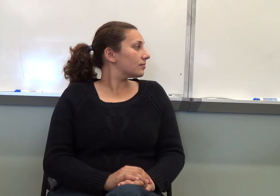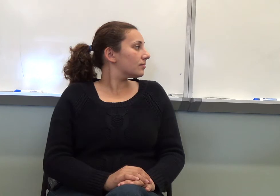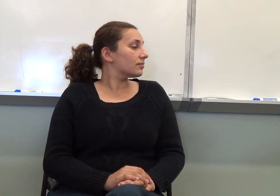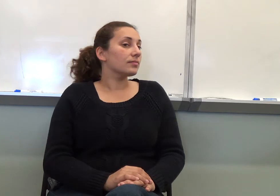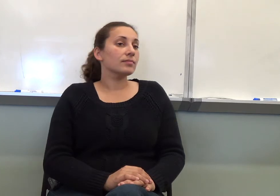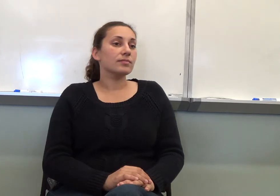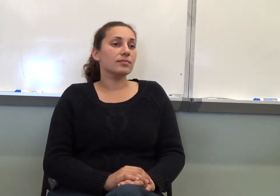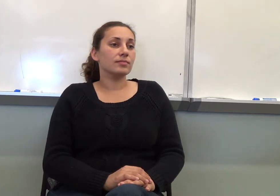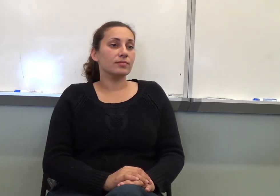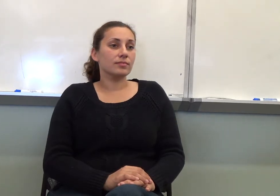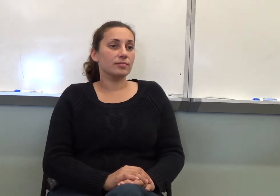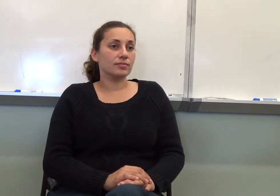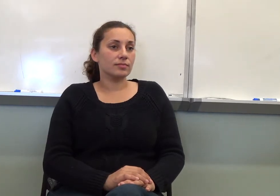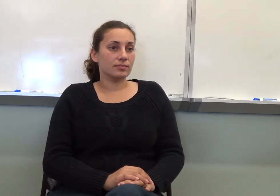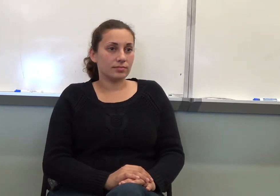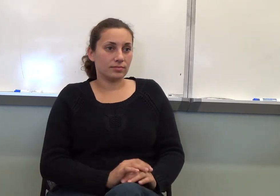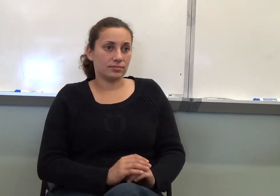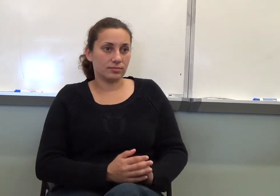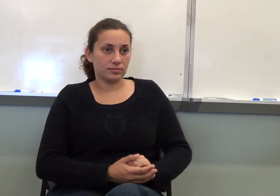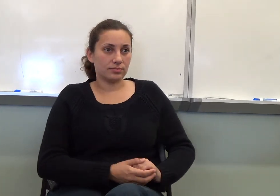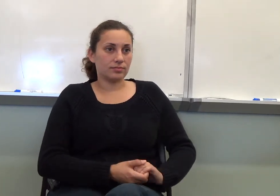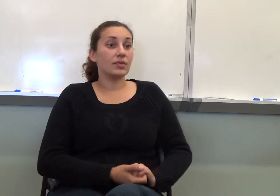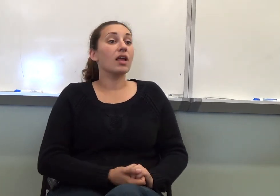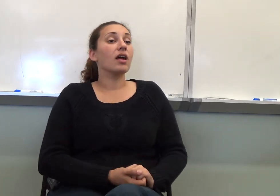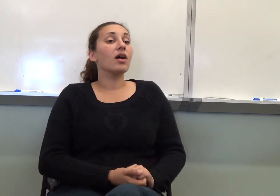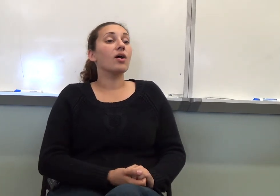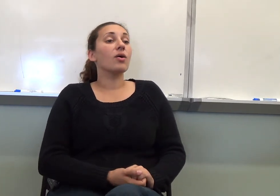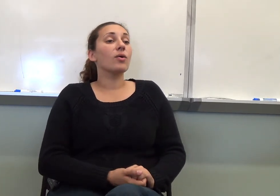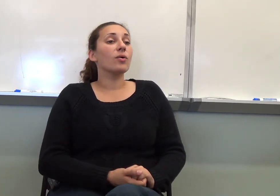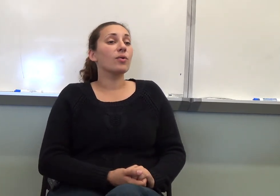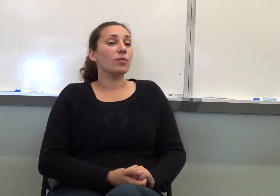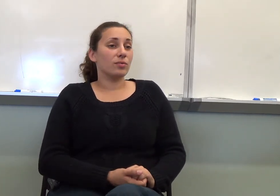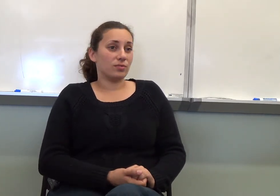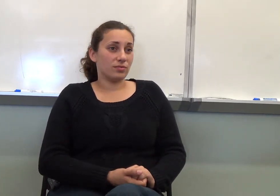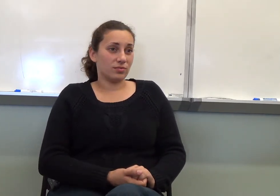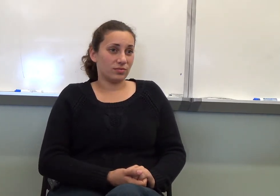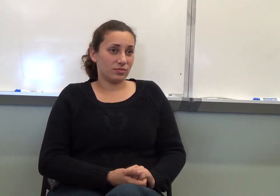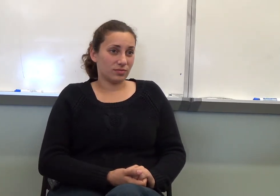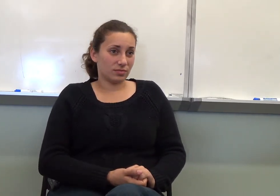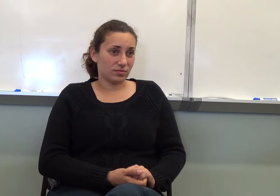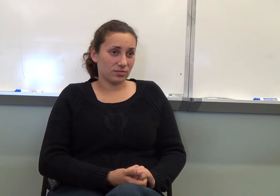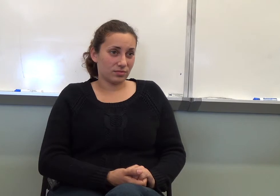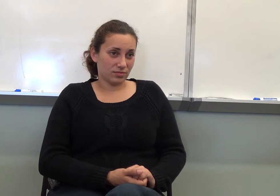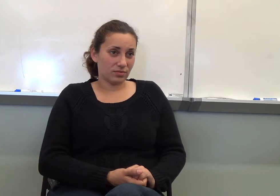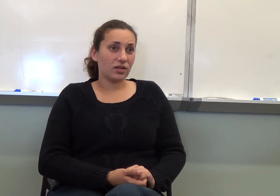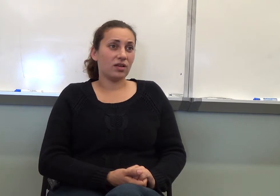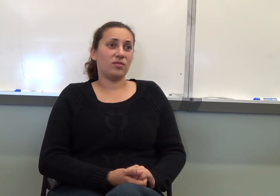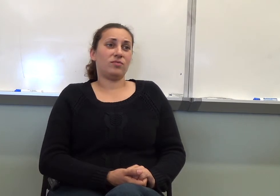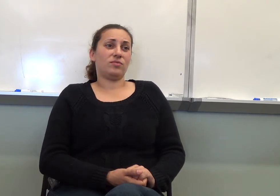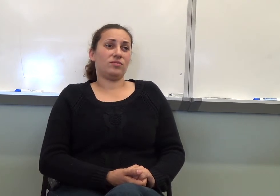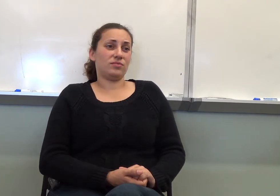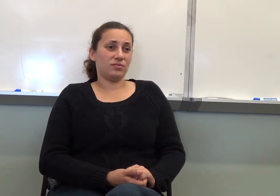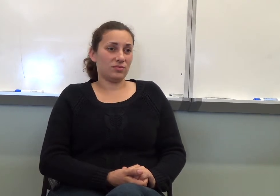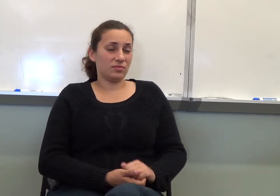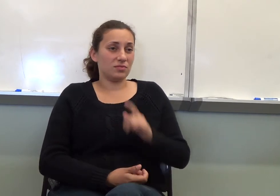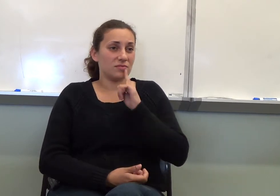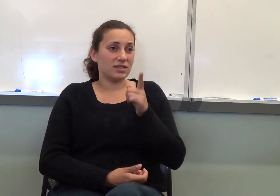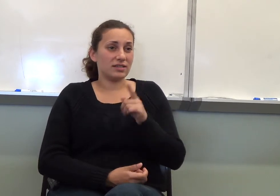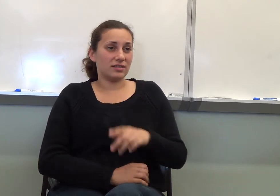All right, we'll start out with z plus 11 is equal to 14. Let's figure out what value of z makes that